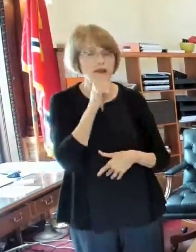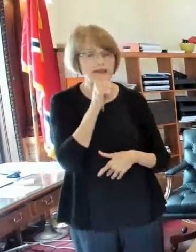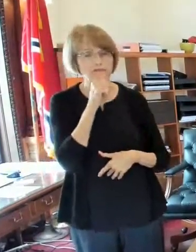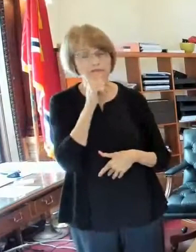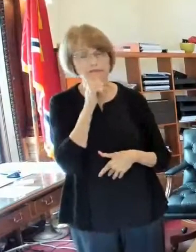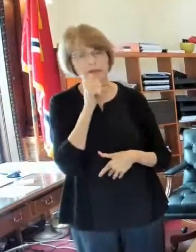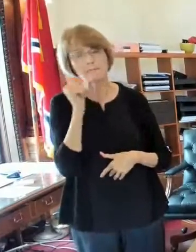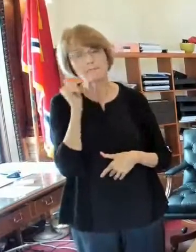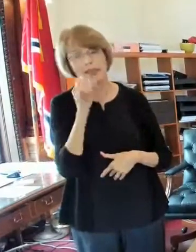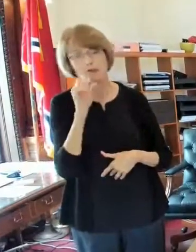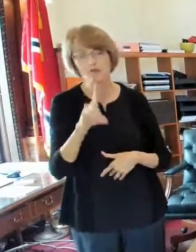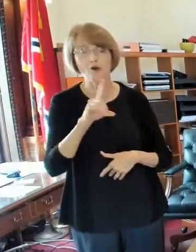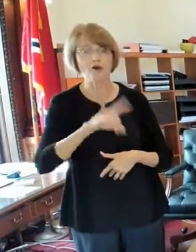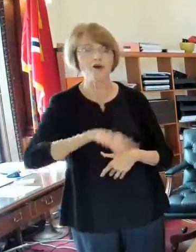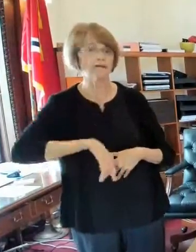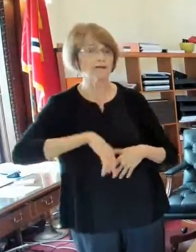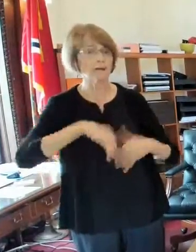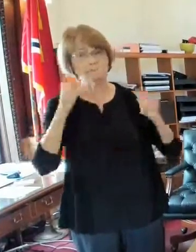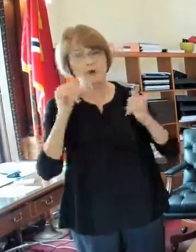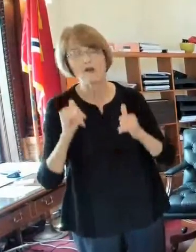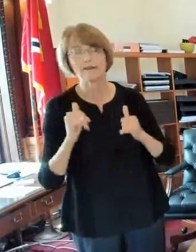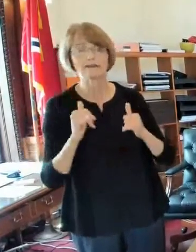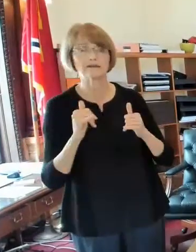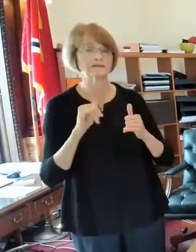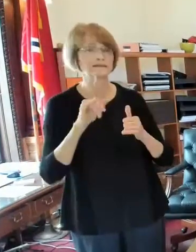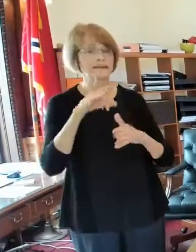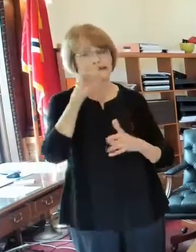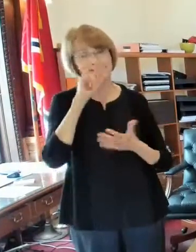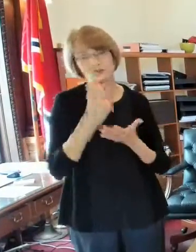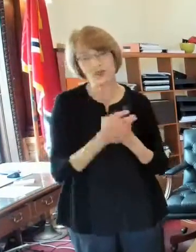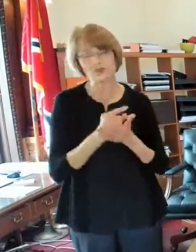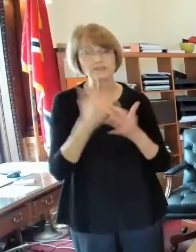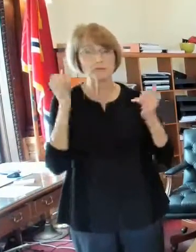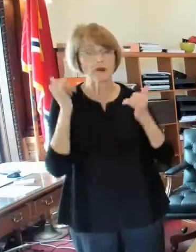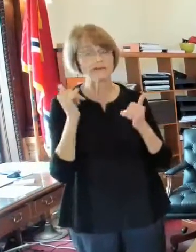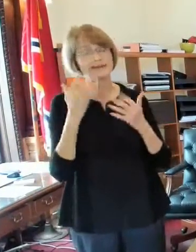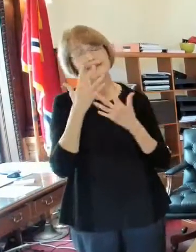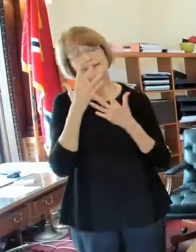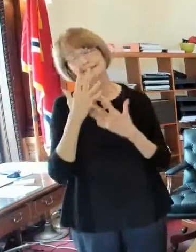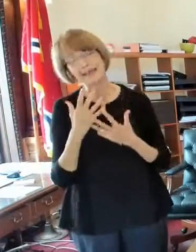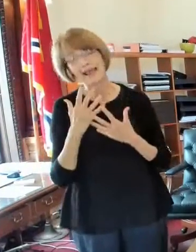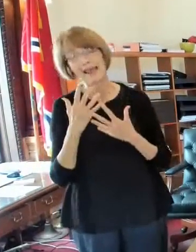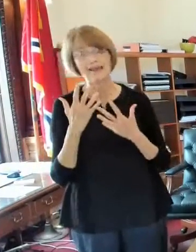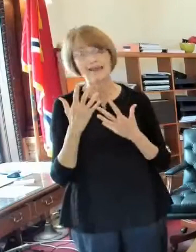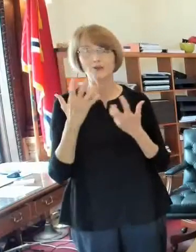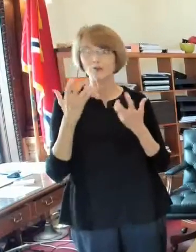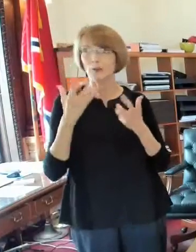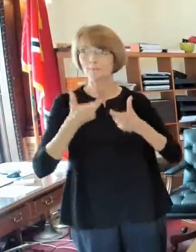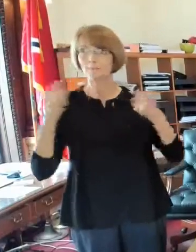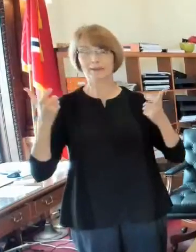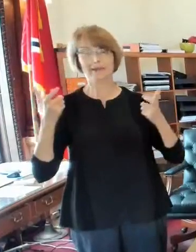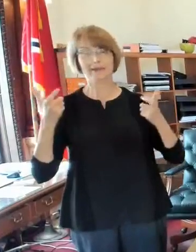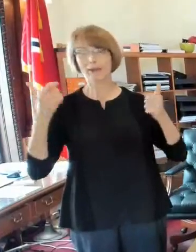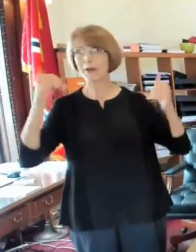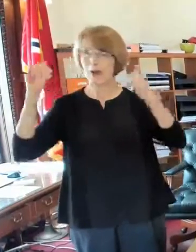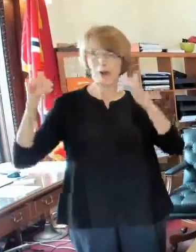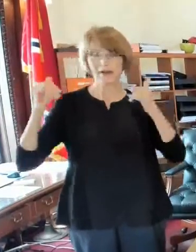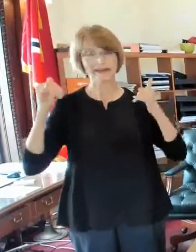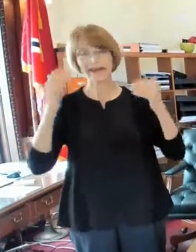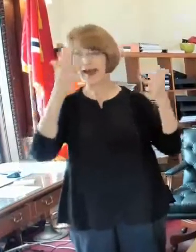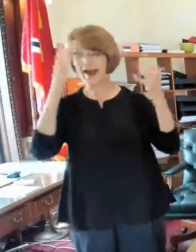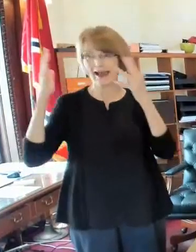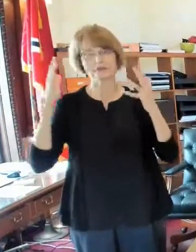your, you know, your kid's graduation, and it's sad, I know you wanna have a big party for them, but it really